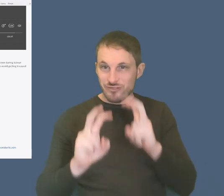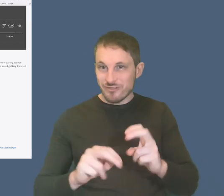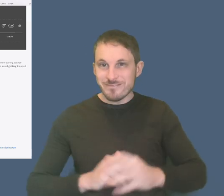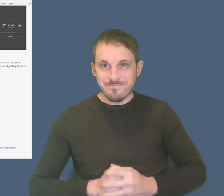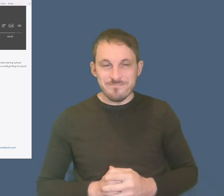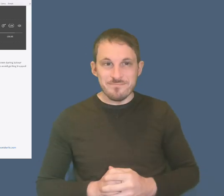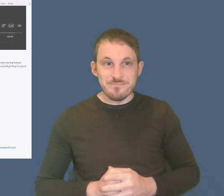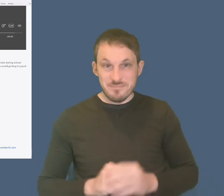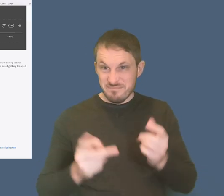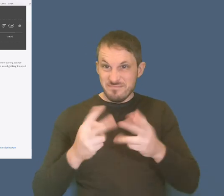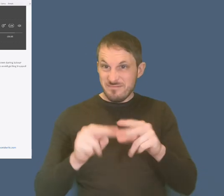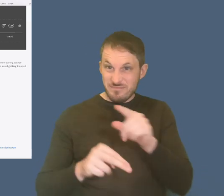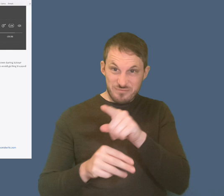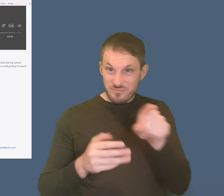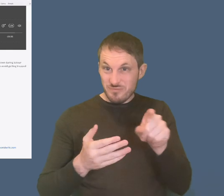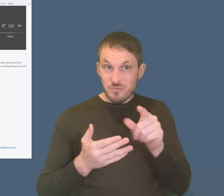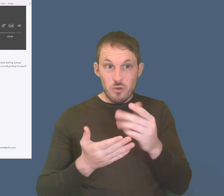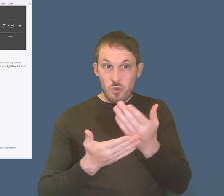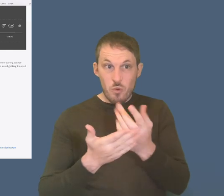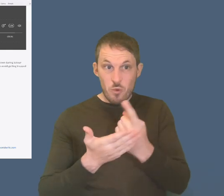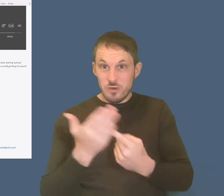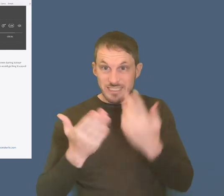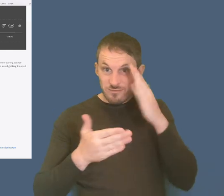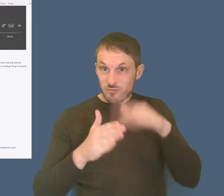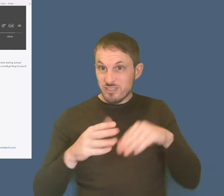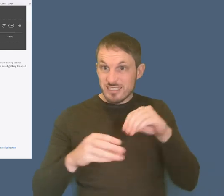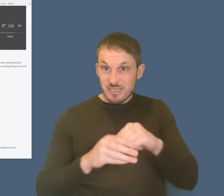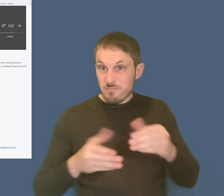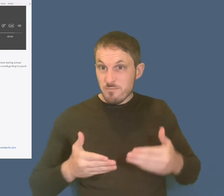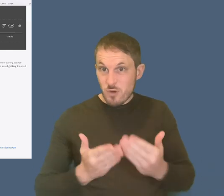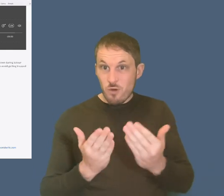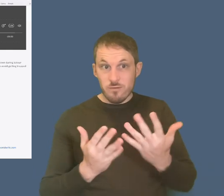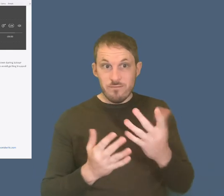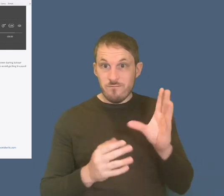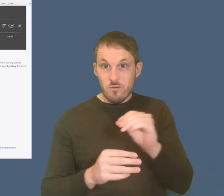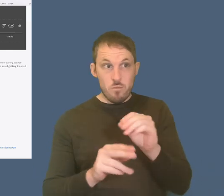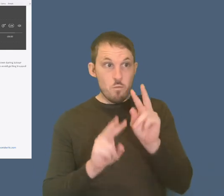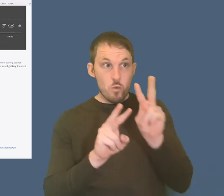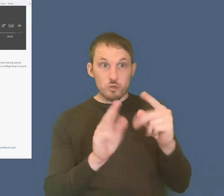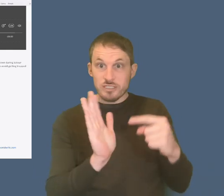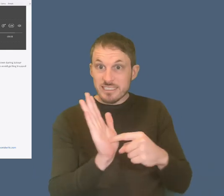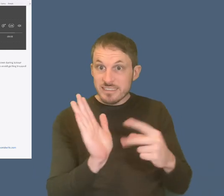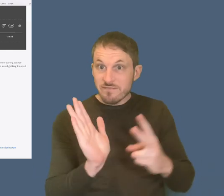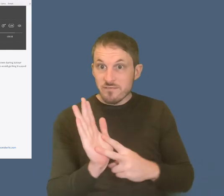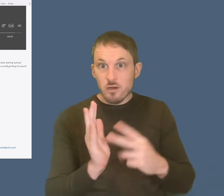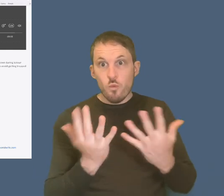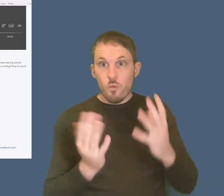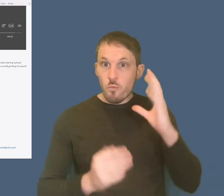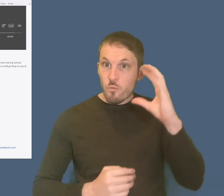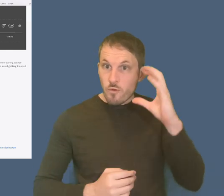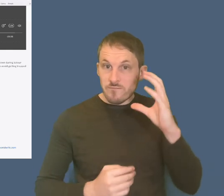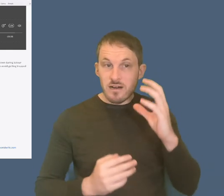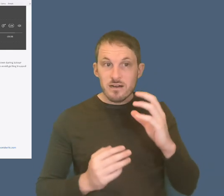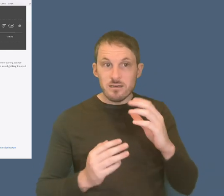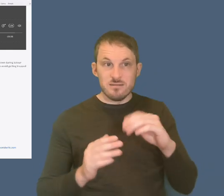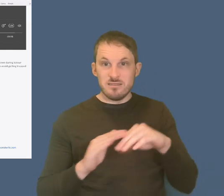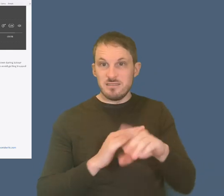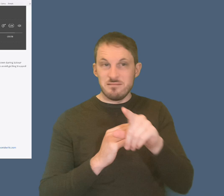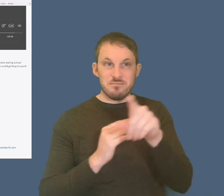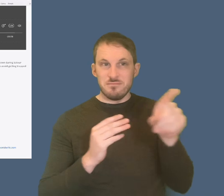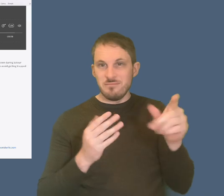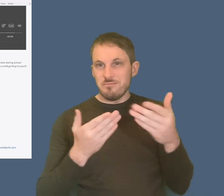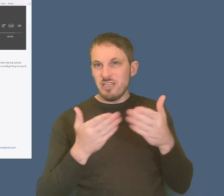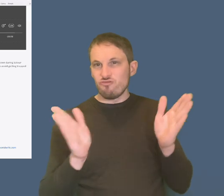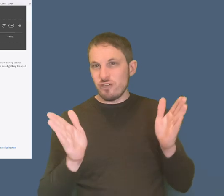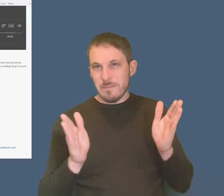And if your only experience of birth has been watching birth on TV shows or in movies, in mainstream birth